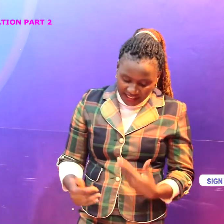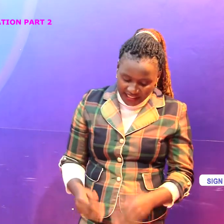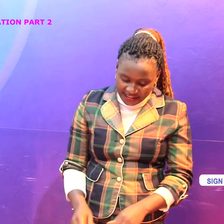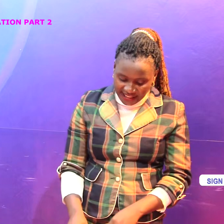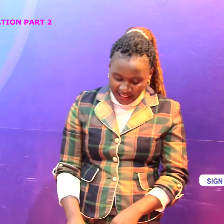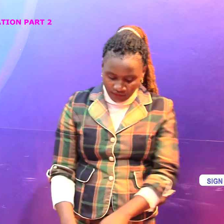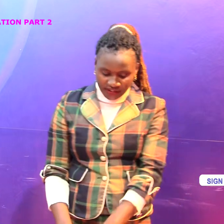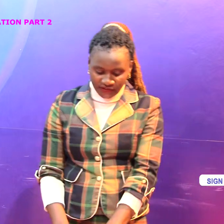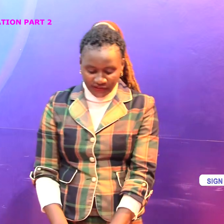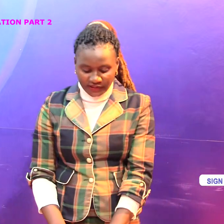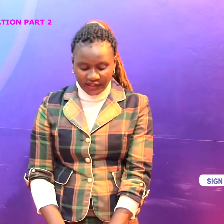Kenya Sign Language,